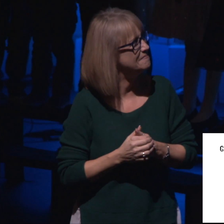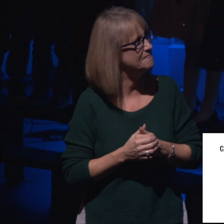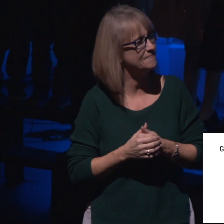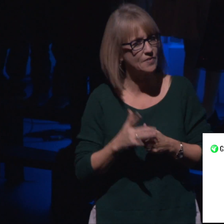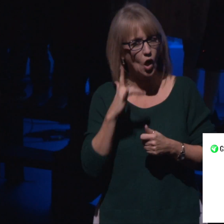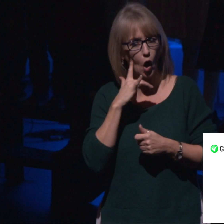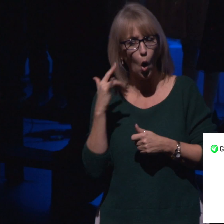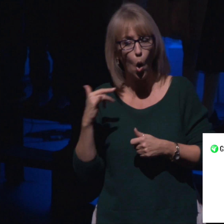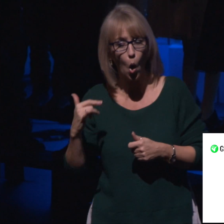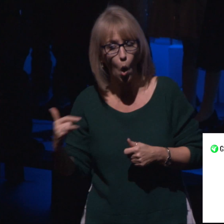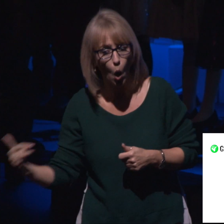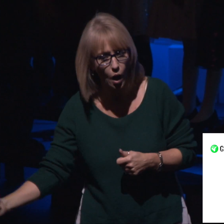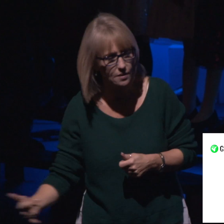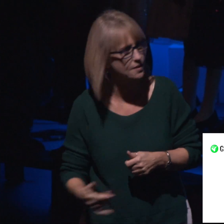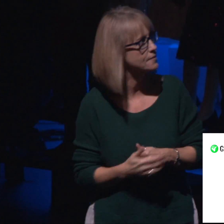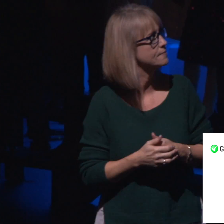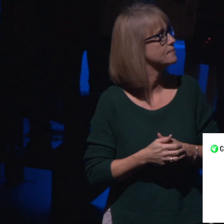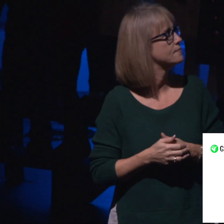Gold